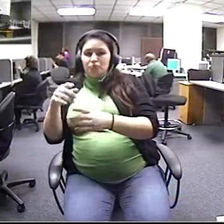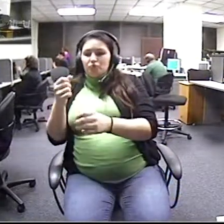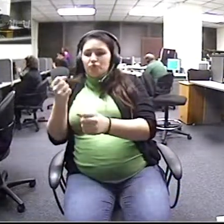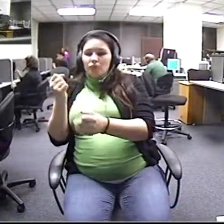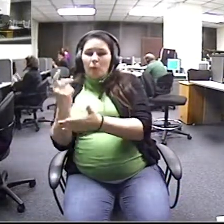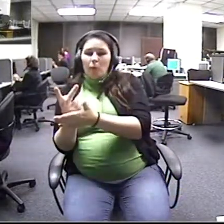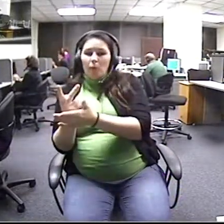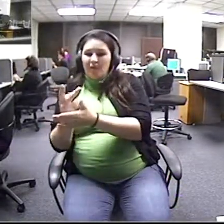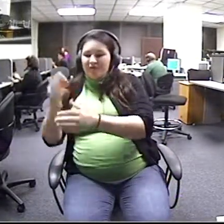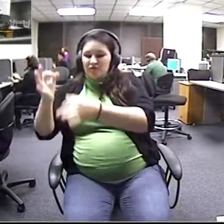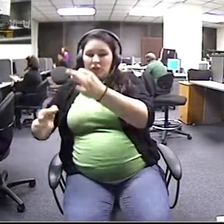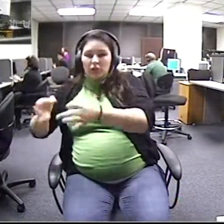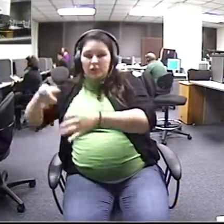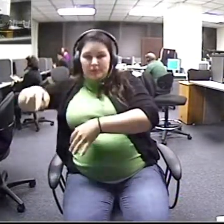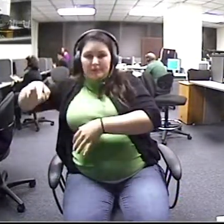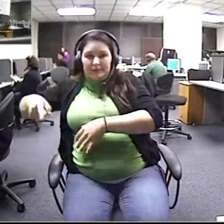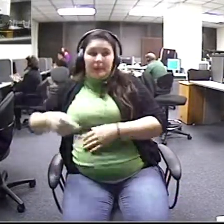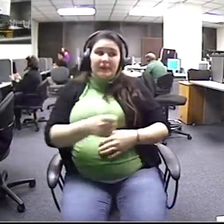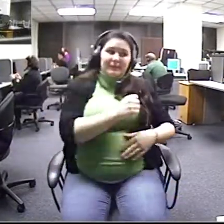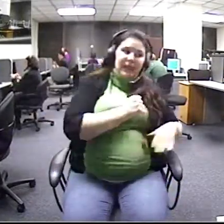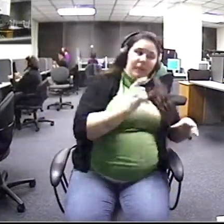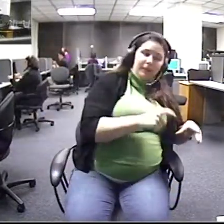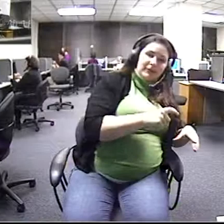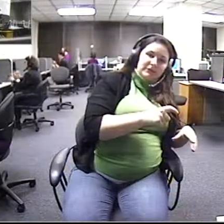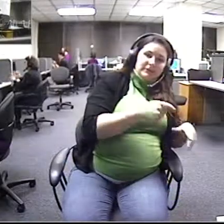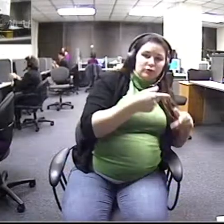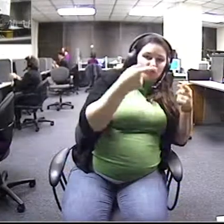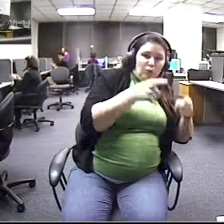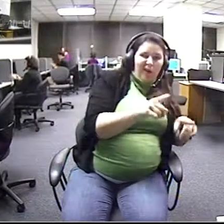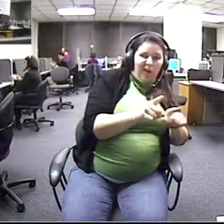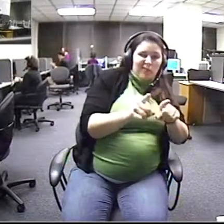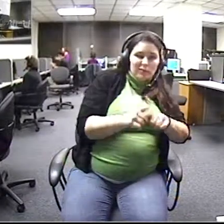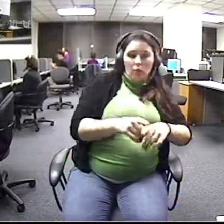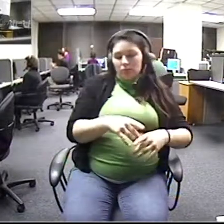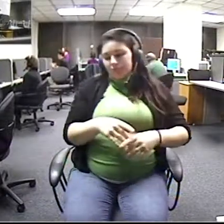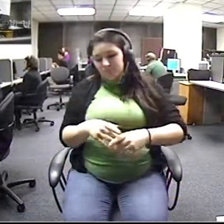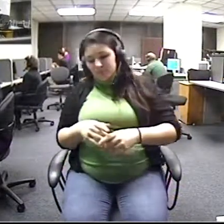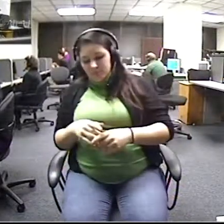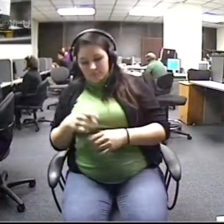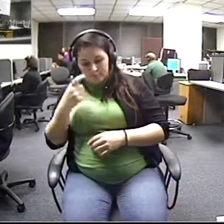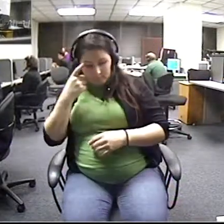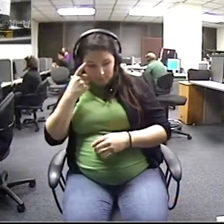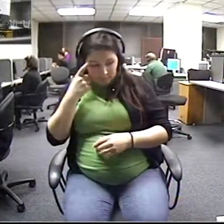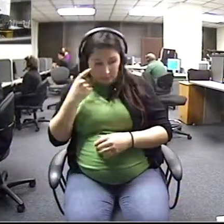course. They may also pardon persons convicted by the courts.